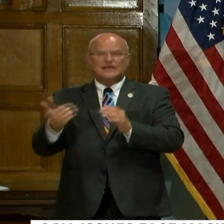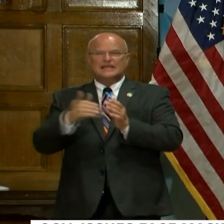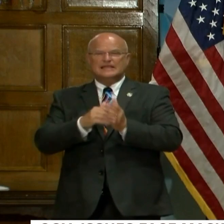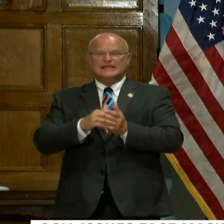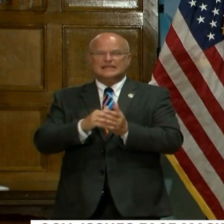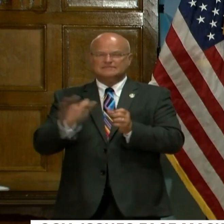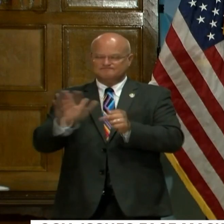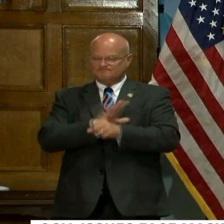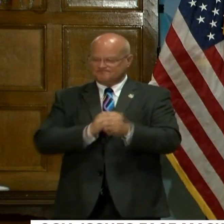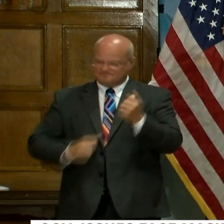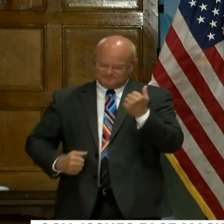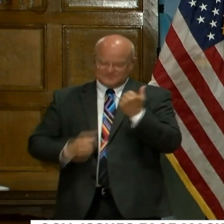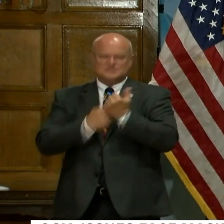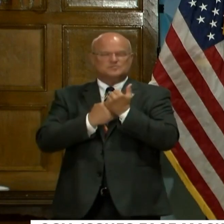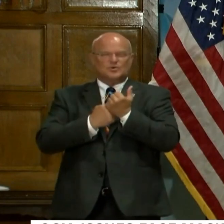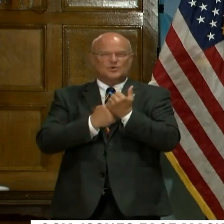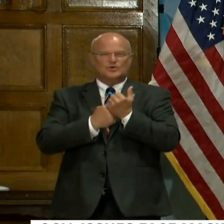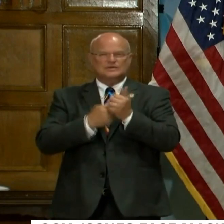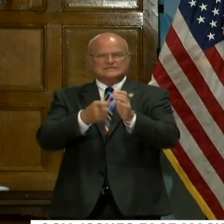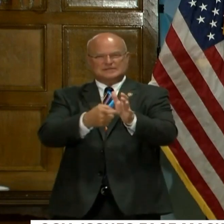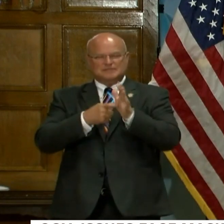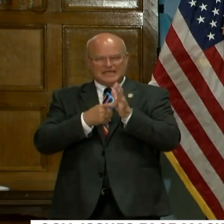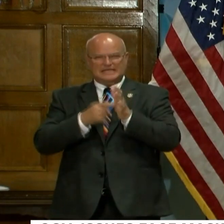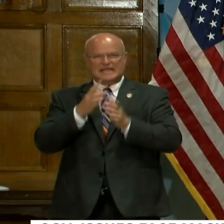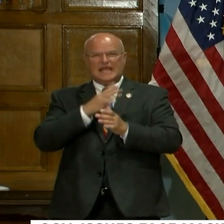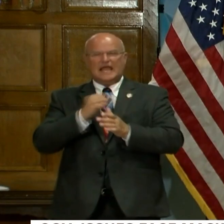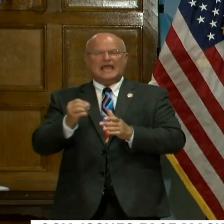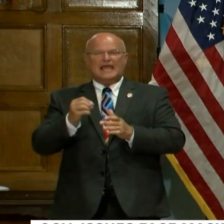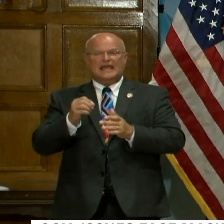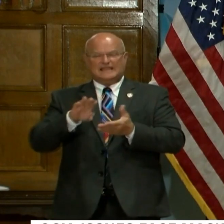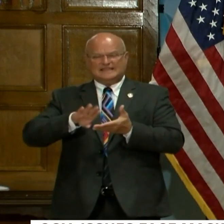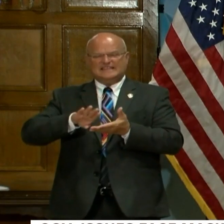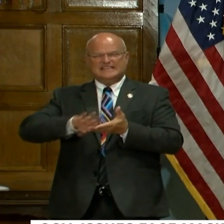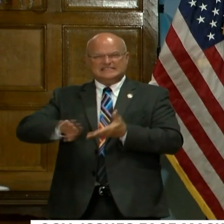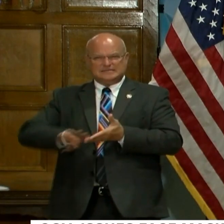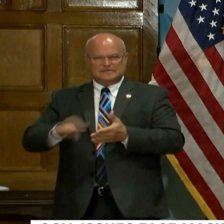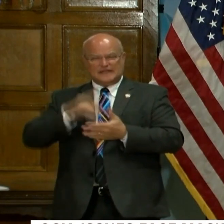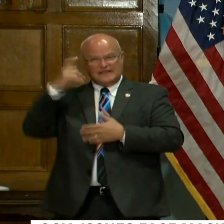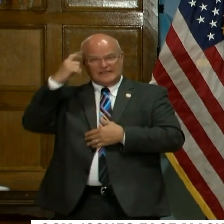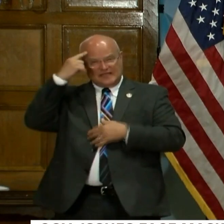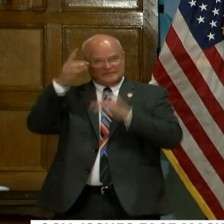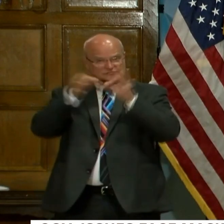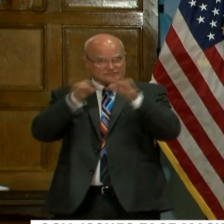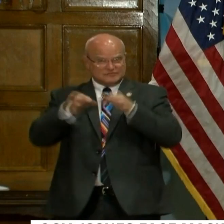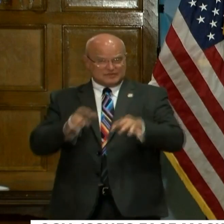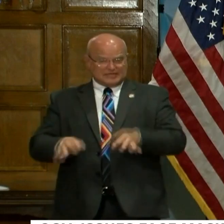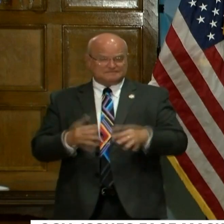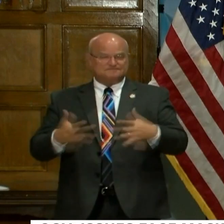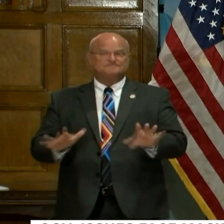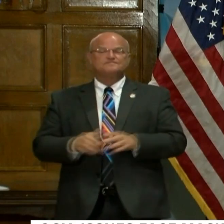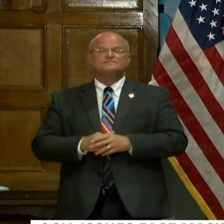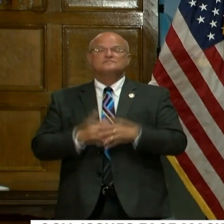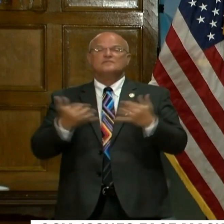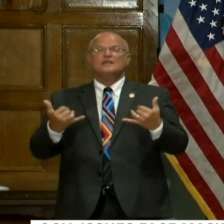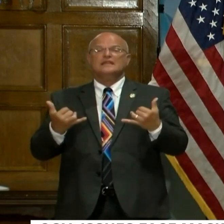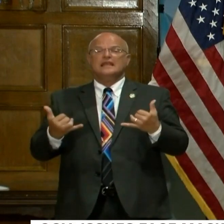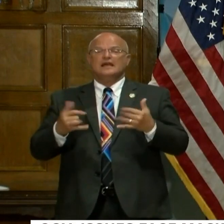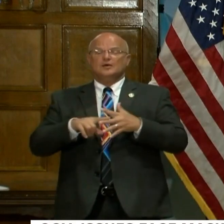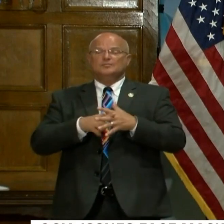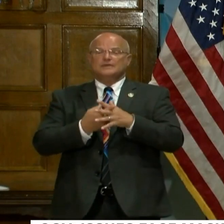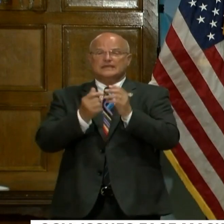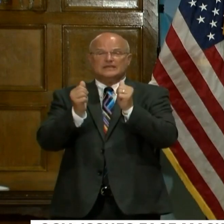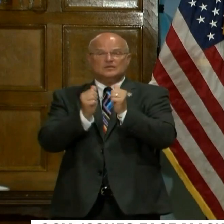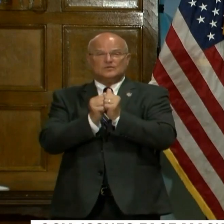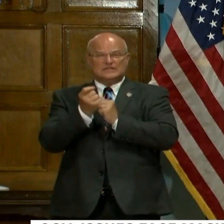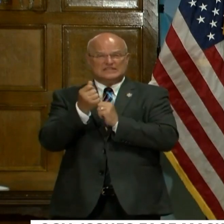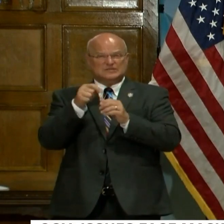are fully supportive of the mandate and the exemptions that the Governor put forth. So with that, then let me begin with